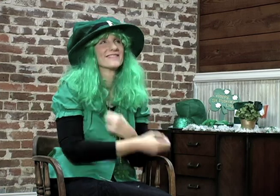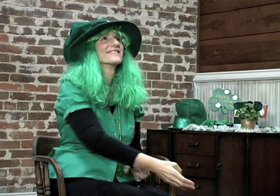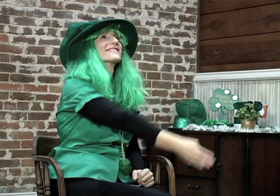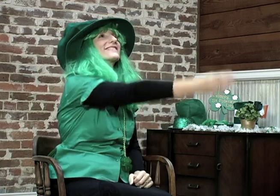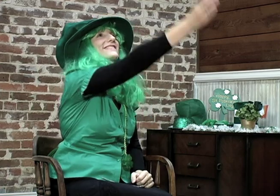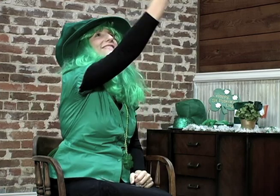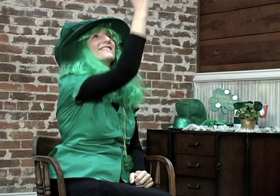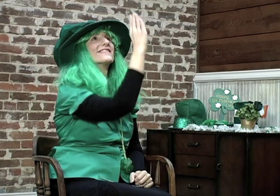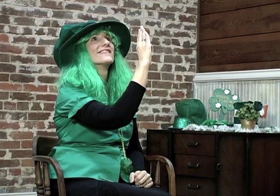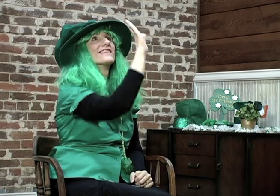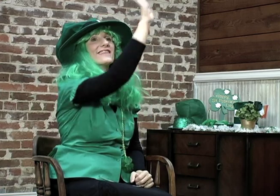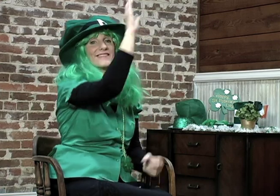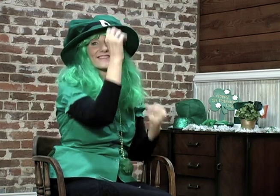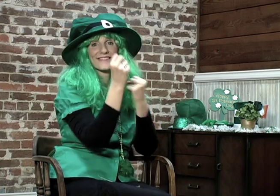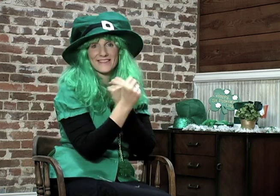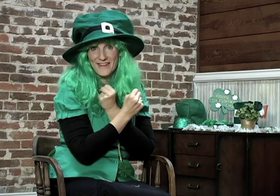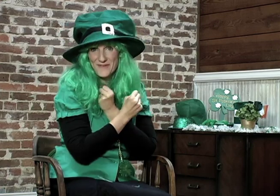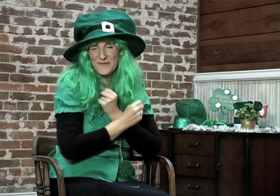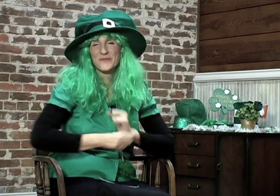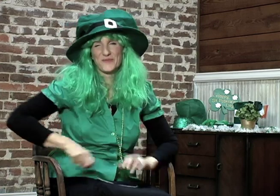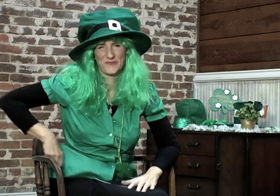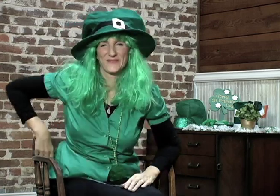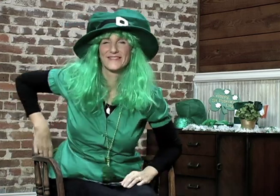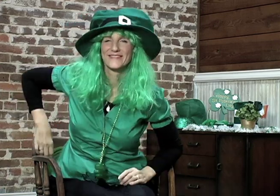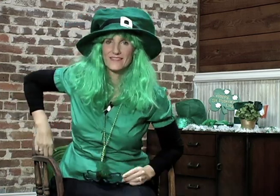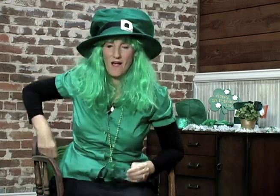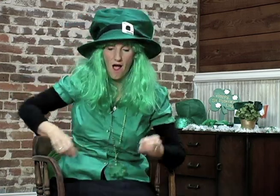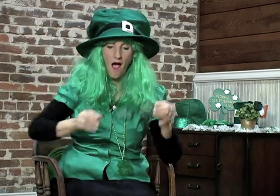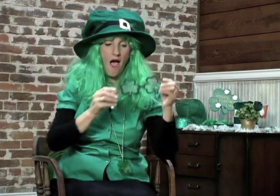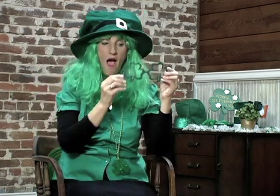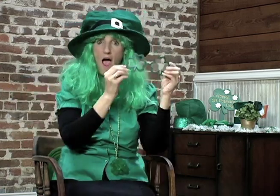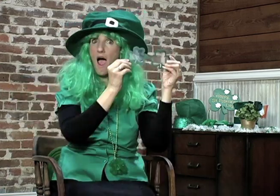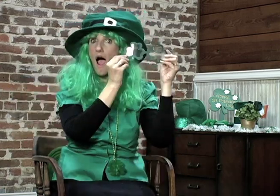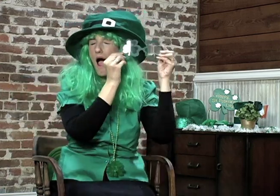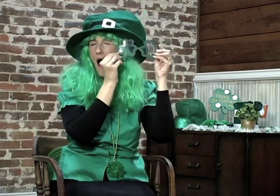love. His love. Woohoo!